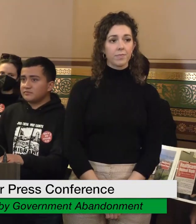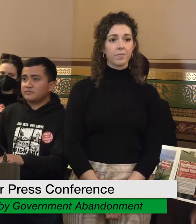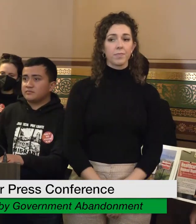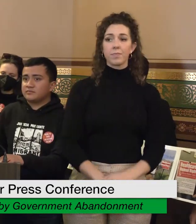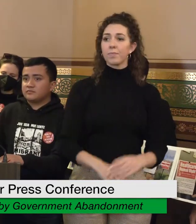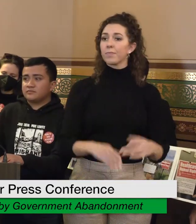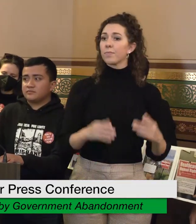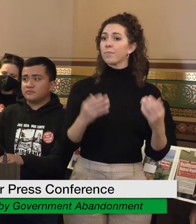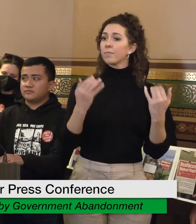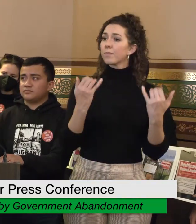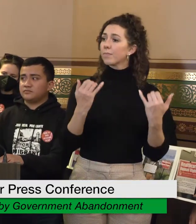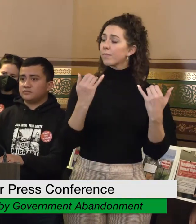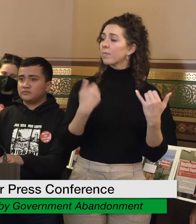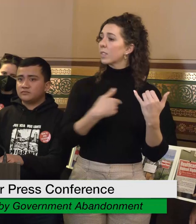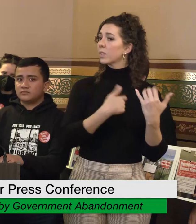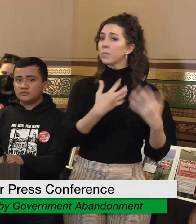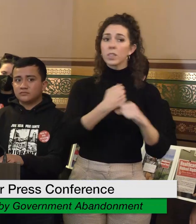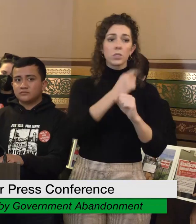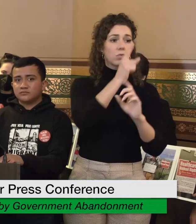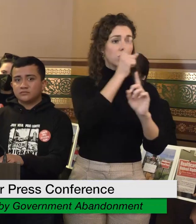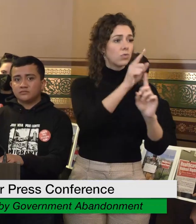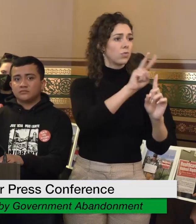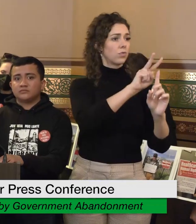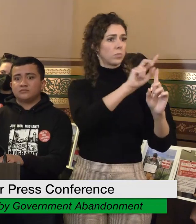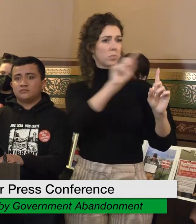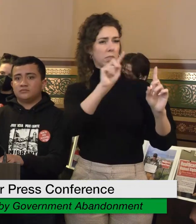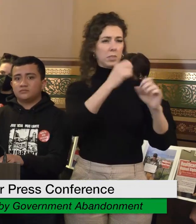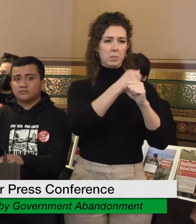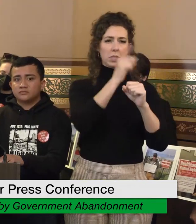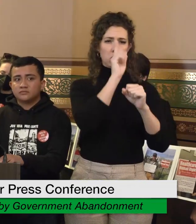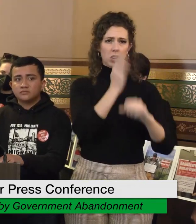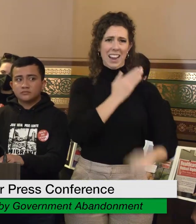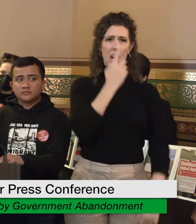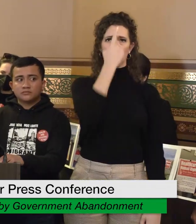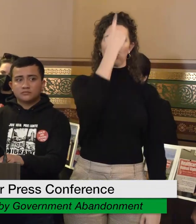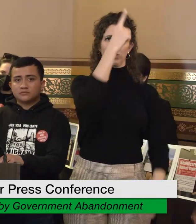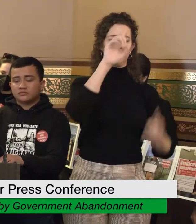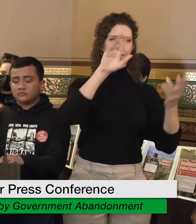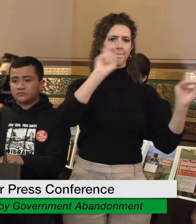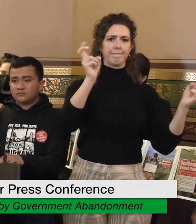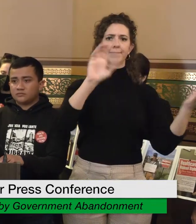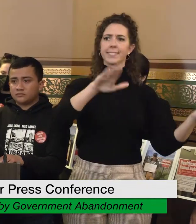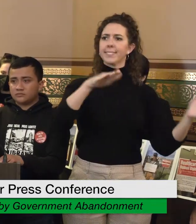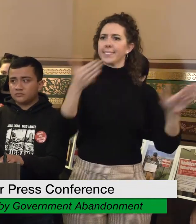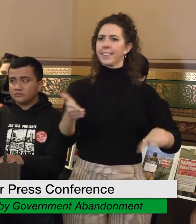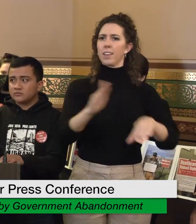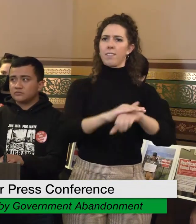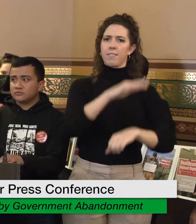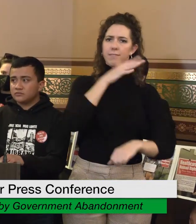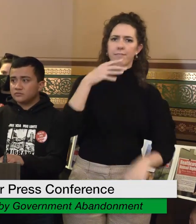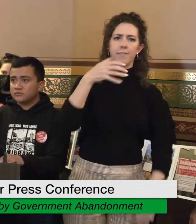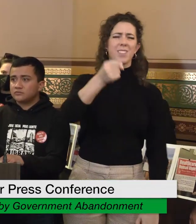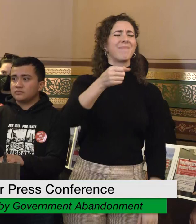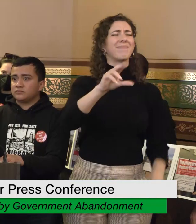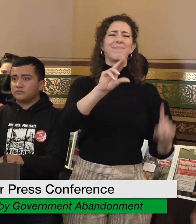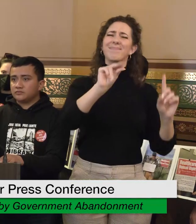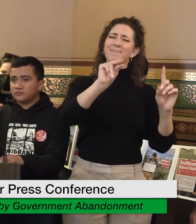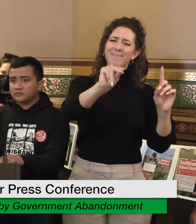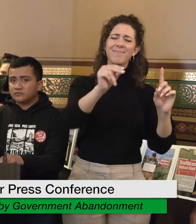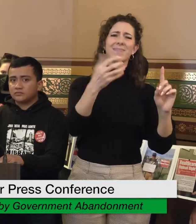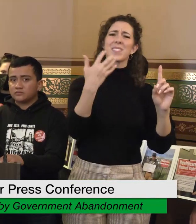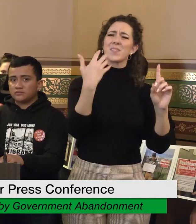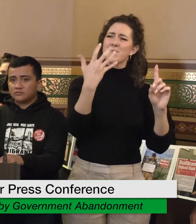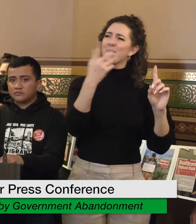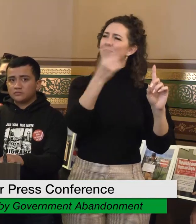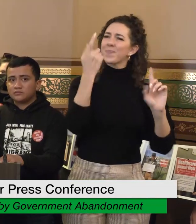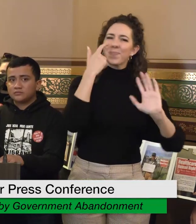And so we want to make sure that Vermont ensures that our dreams don't die on dairy farms. We want to be recognized because we deserve to be